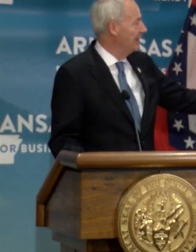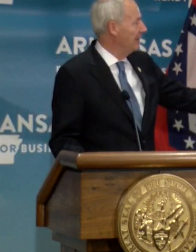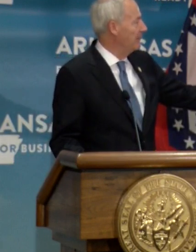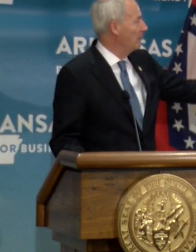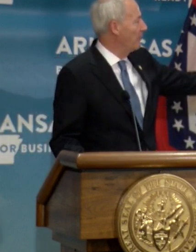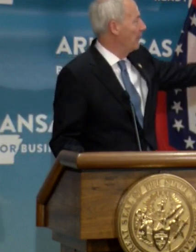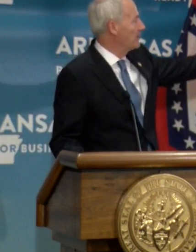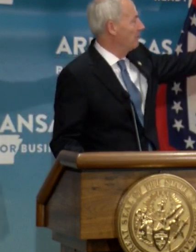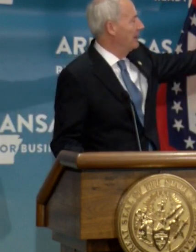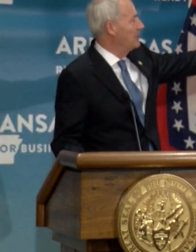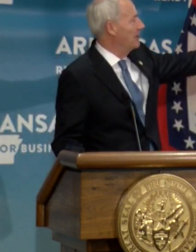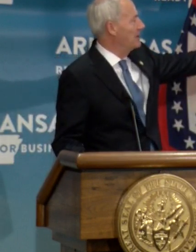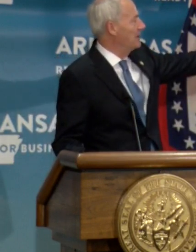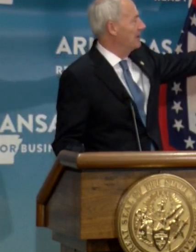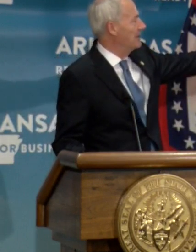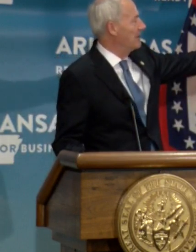region